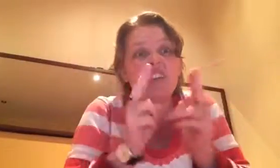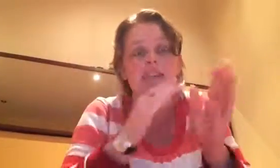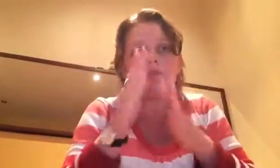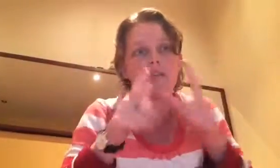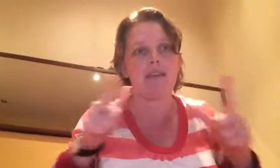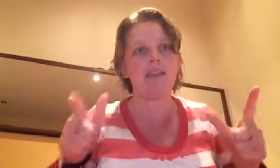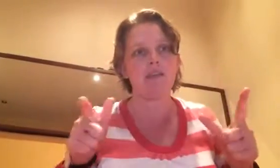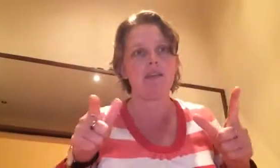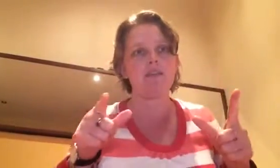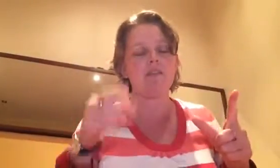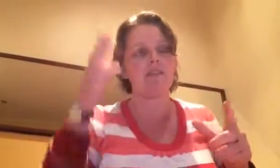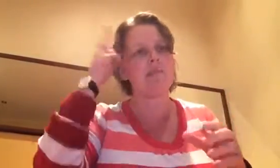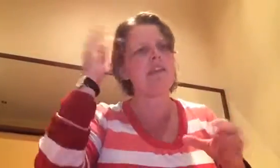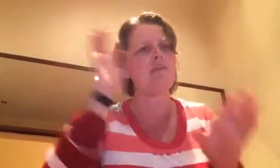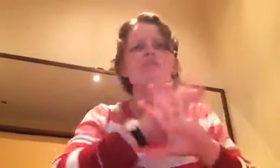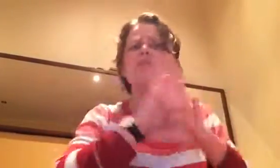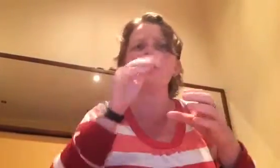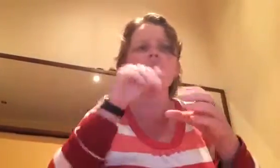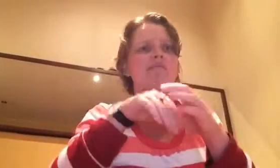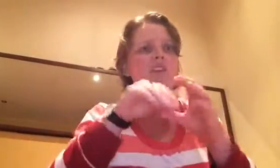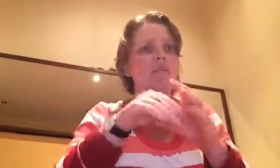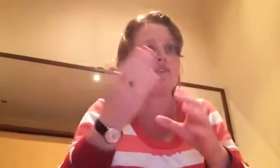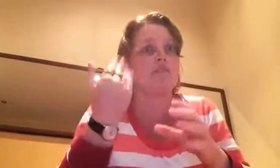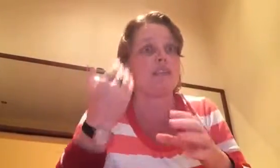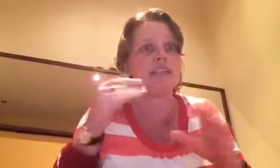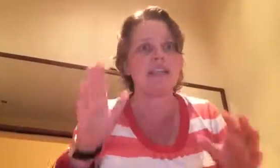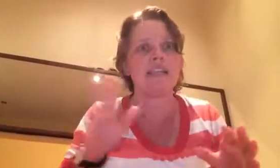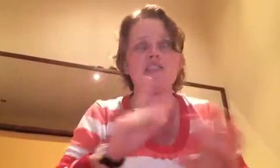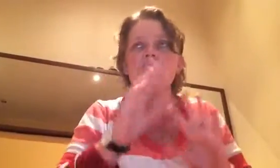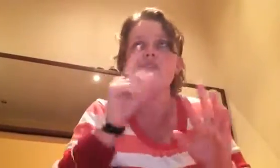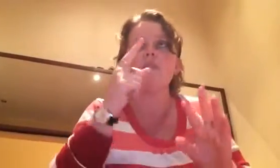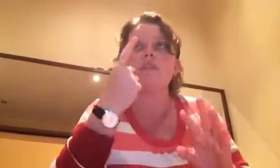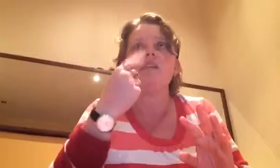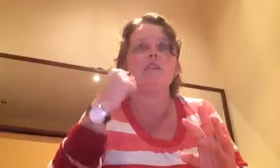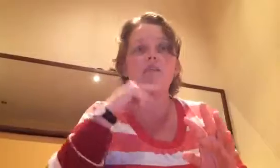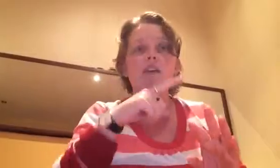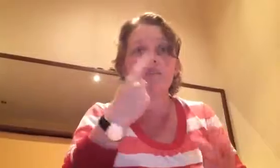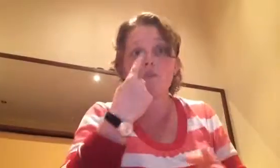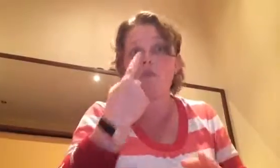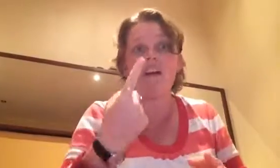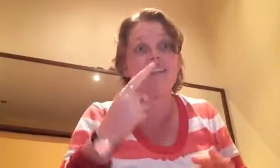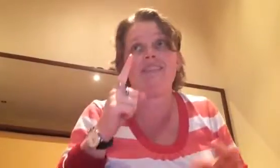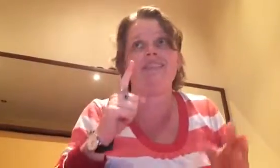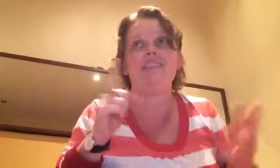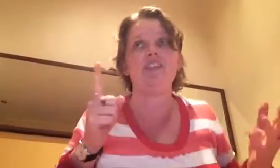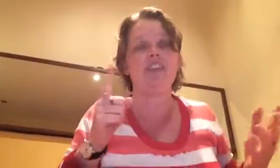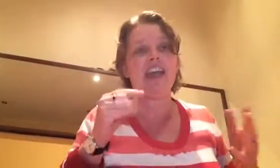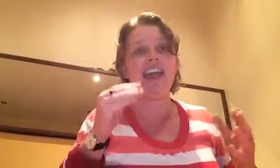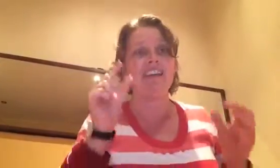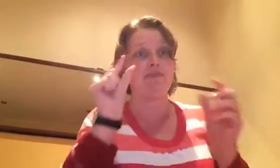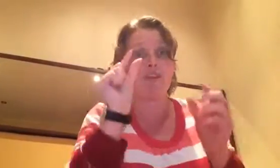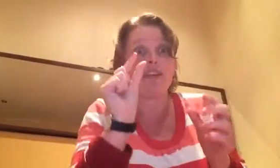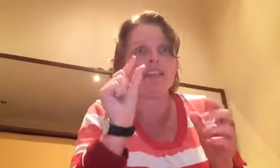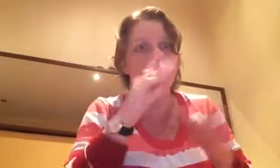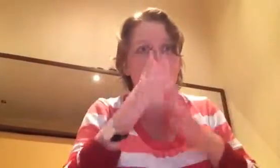little sign language because the mother wasn't really involved just recently. So the boy, who's 1, had very little